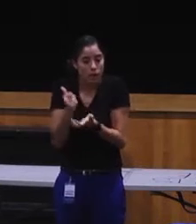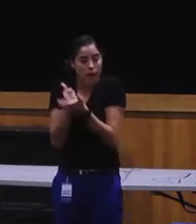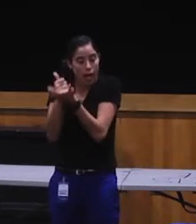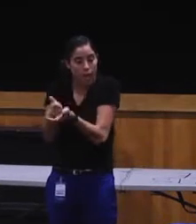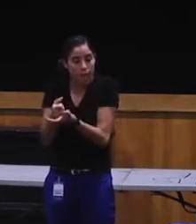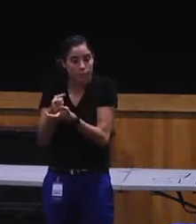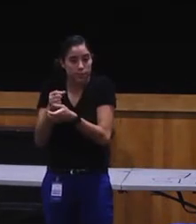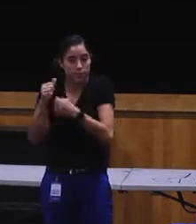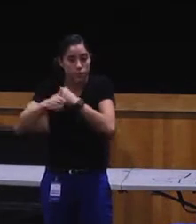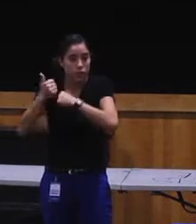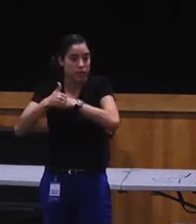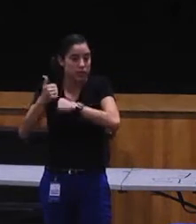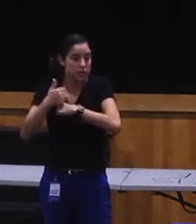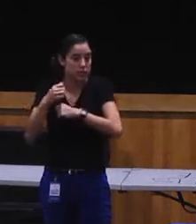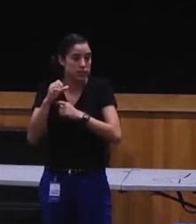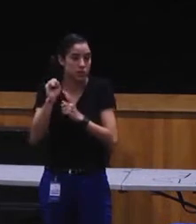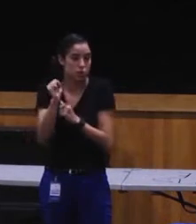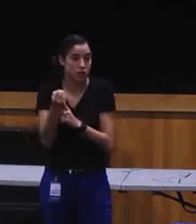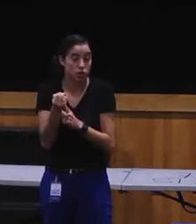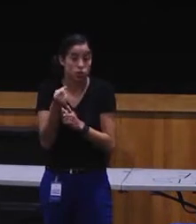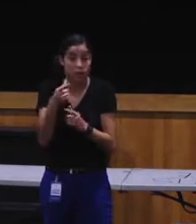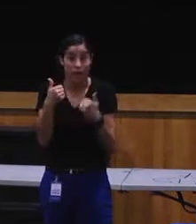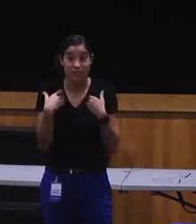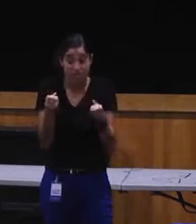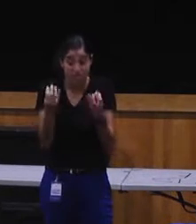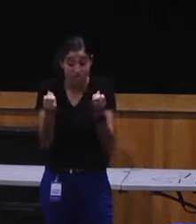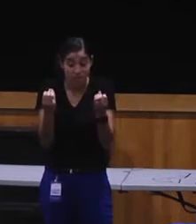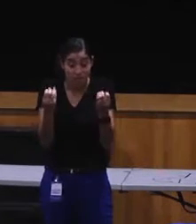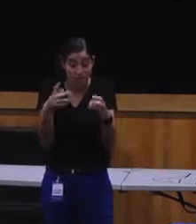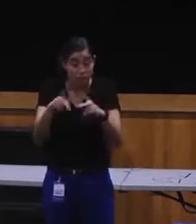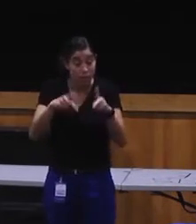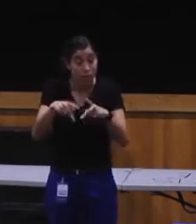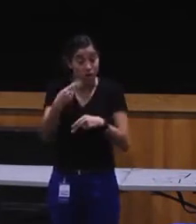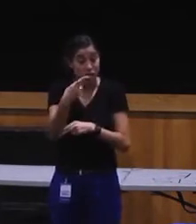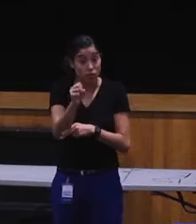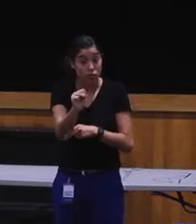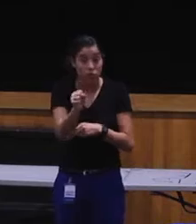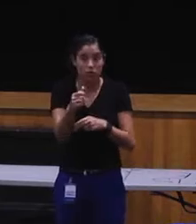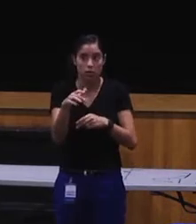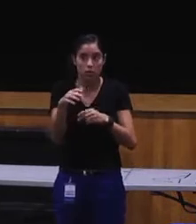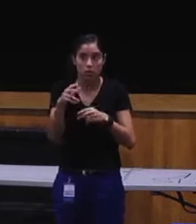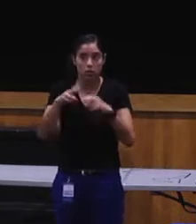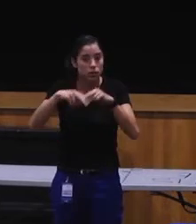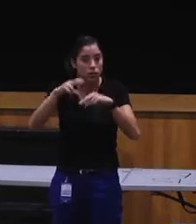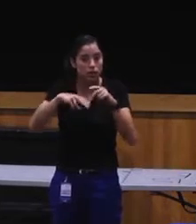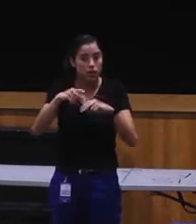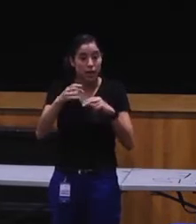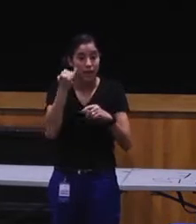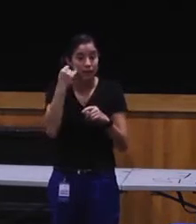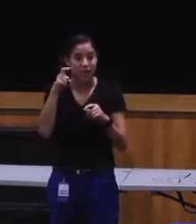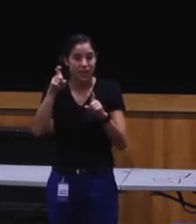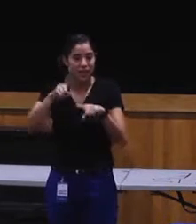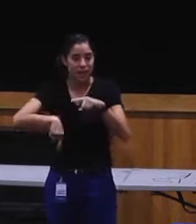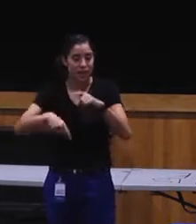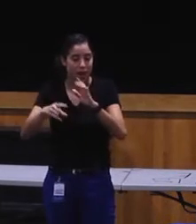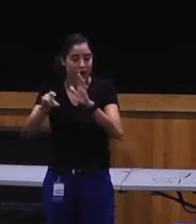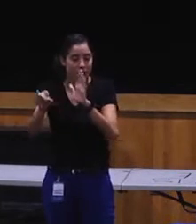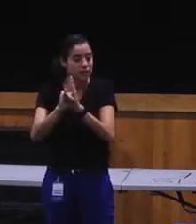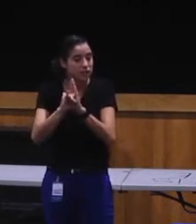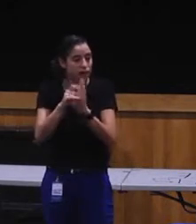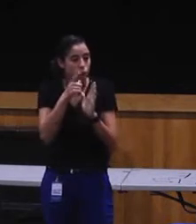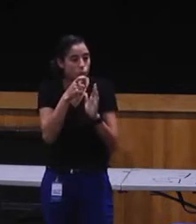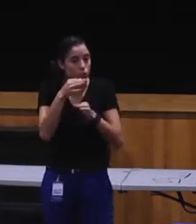have 250 people on a high school campus, and if they don't know if they can't identify who the substitutes